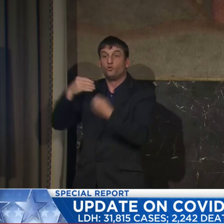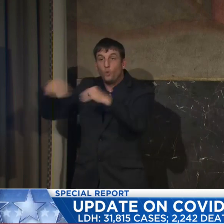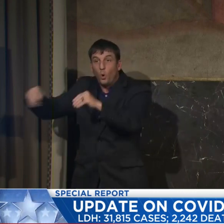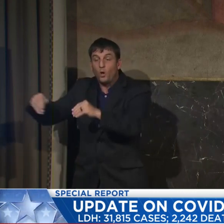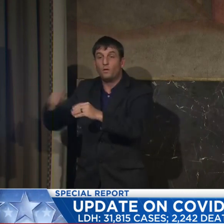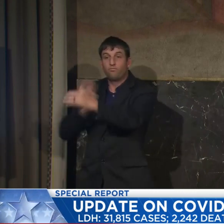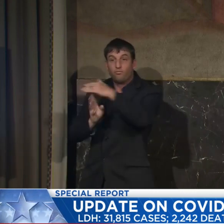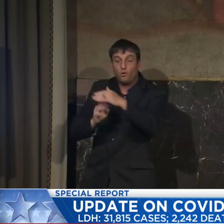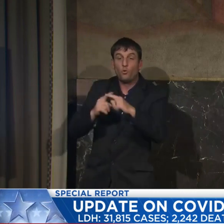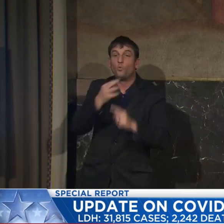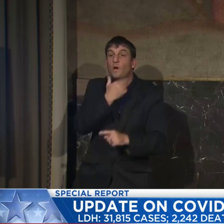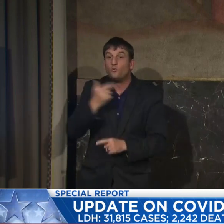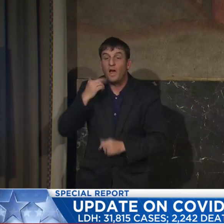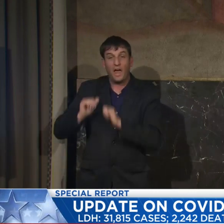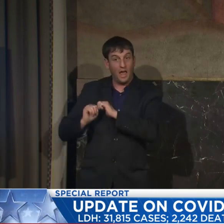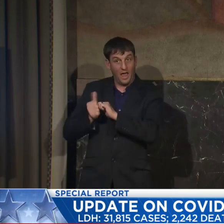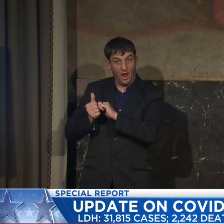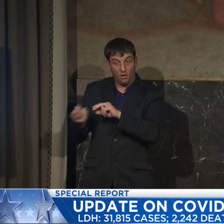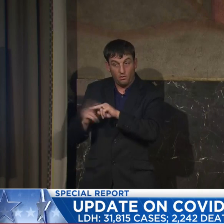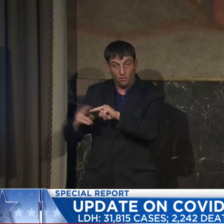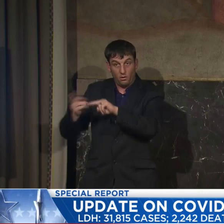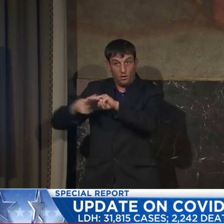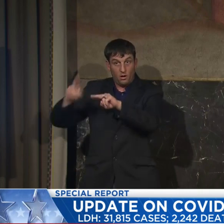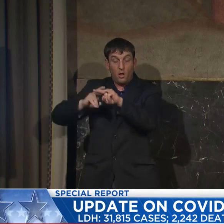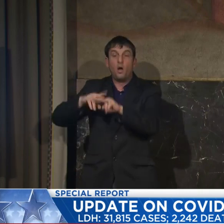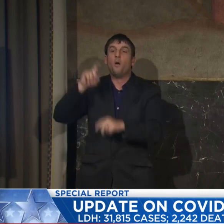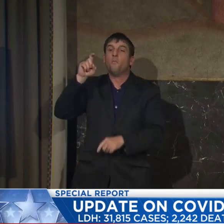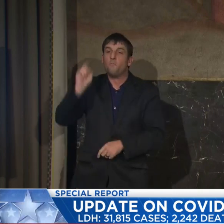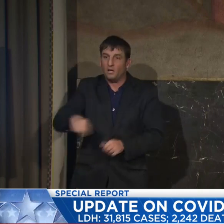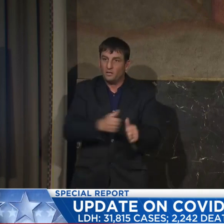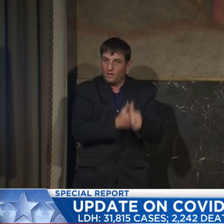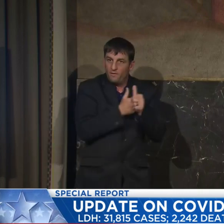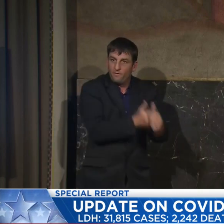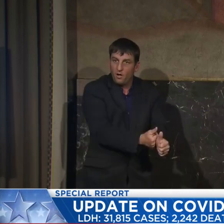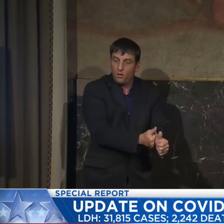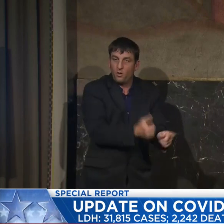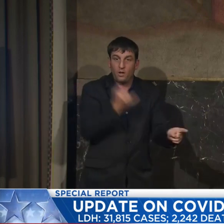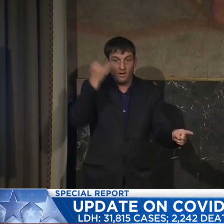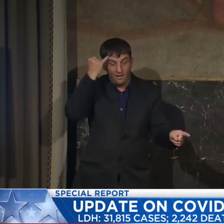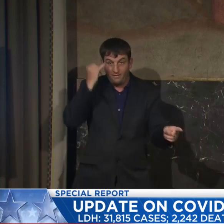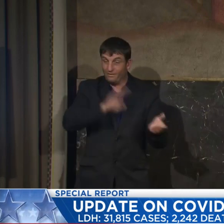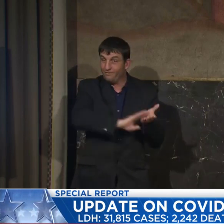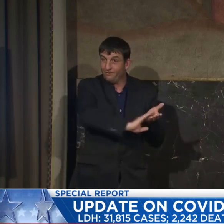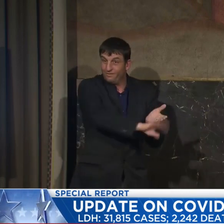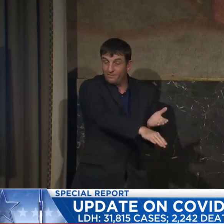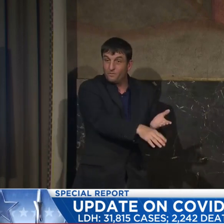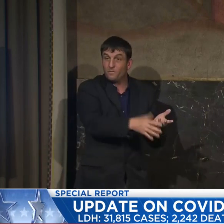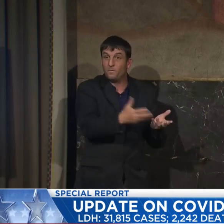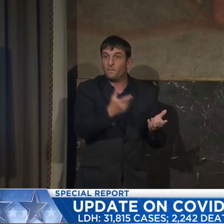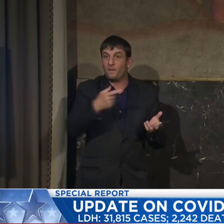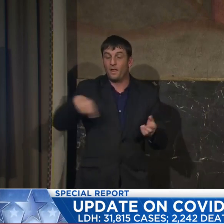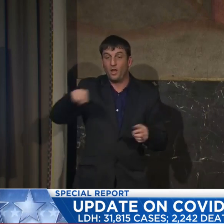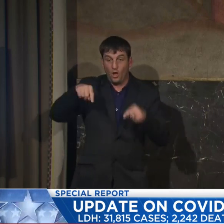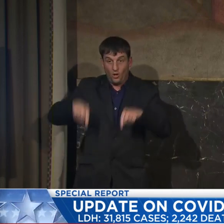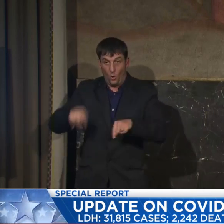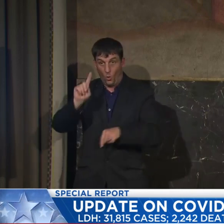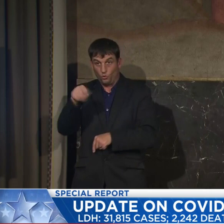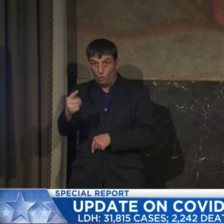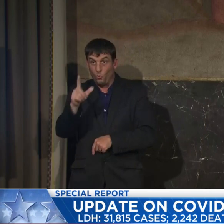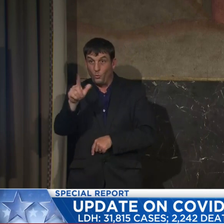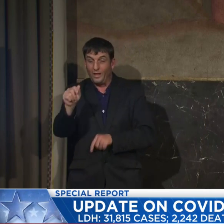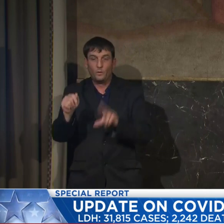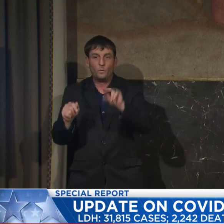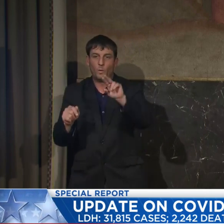forth, we have to practice these things. Otherwise, we don't really have, and not just us in Louisiana, but this is key for the whole